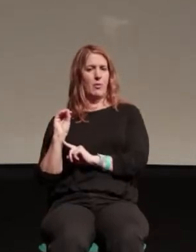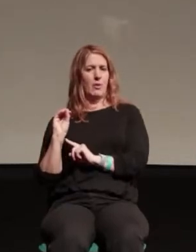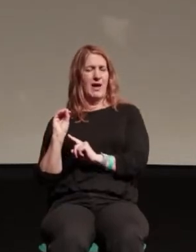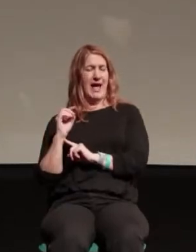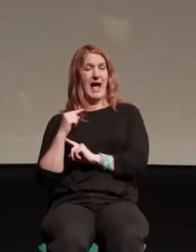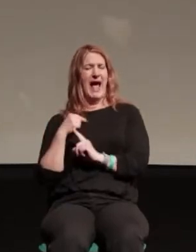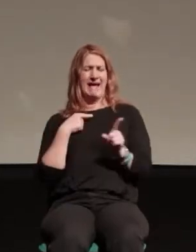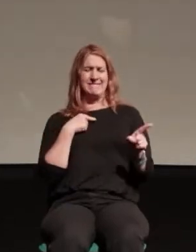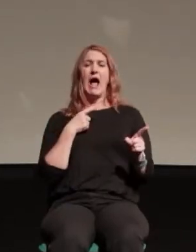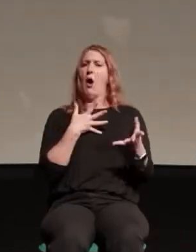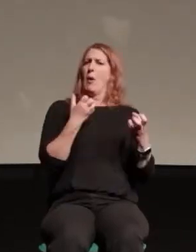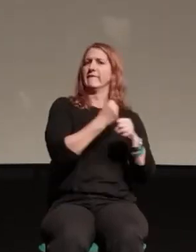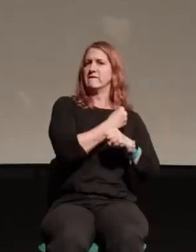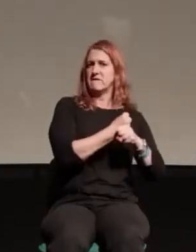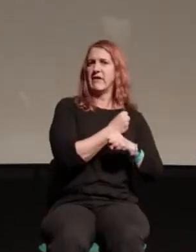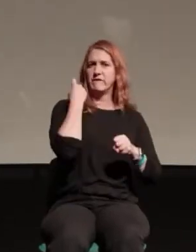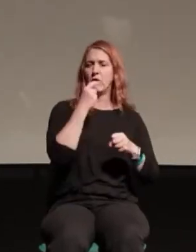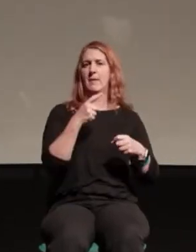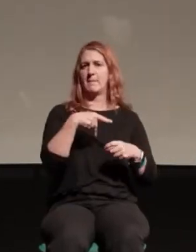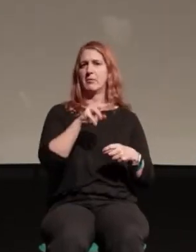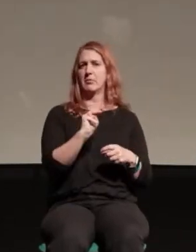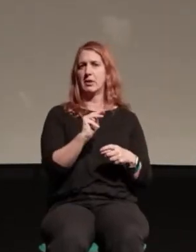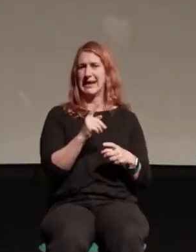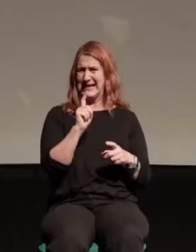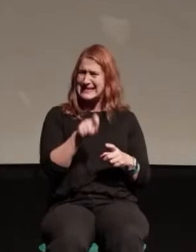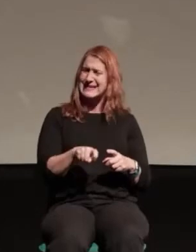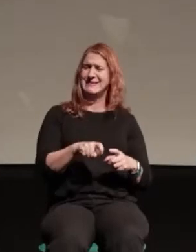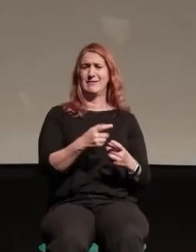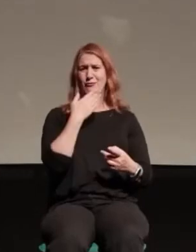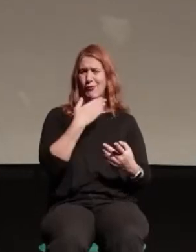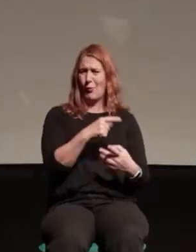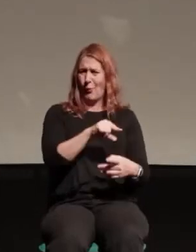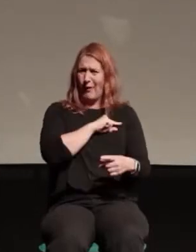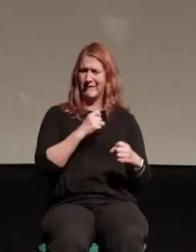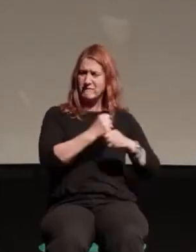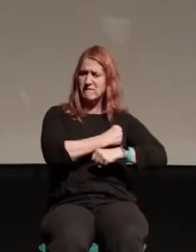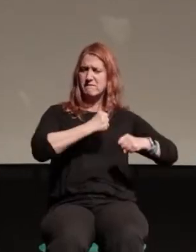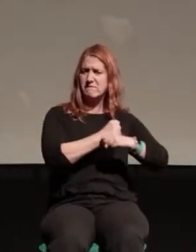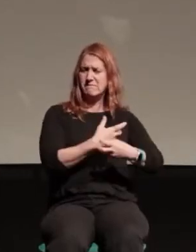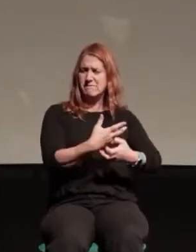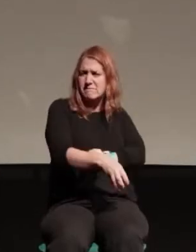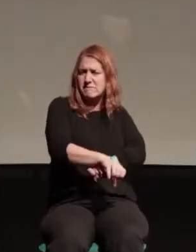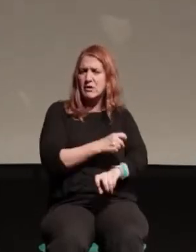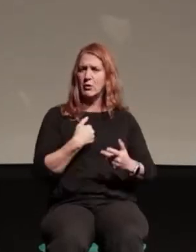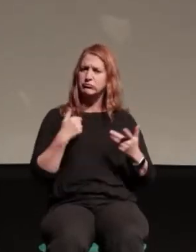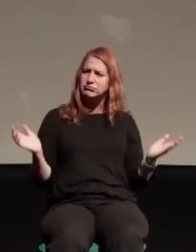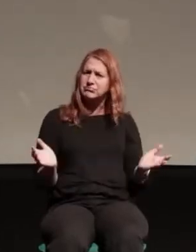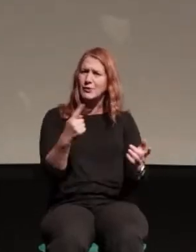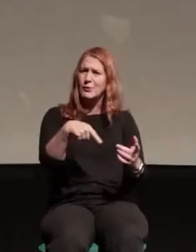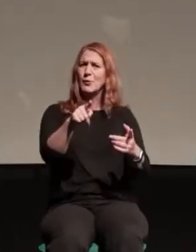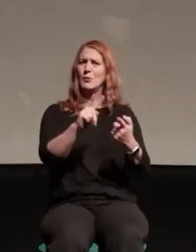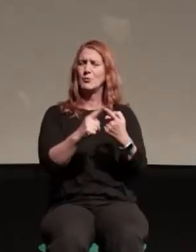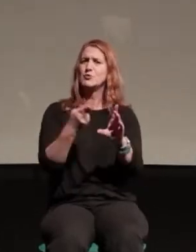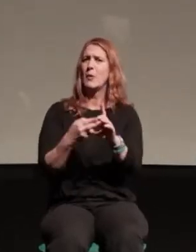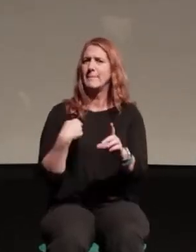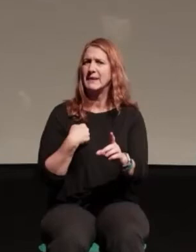want to fight and I'm willing to fight for public media. And we need some good fights. So I would just urge you to join